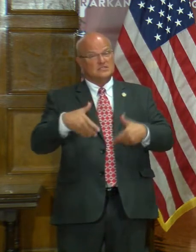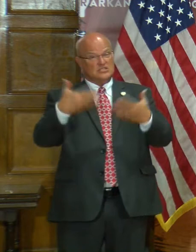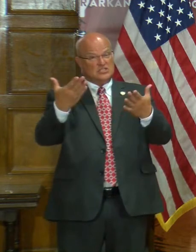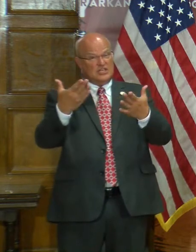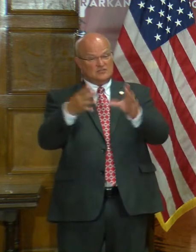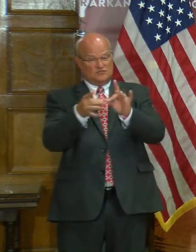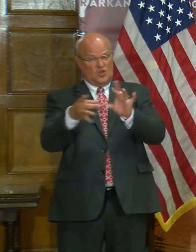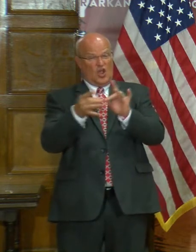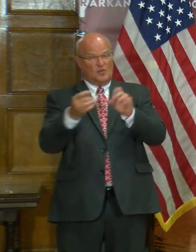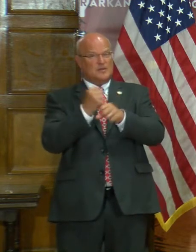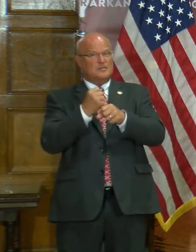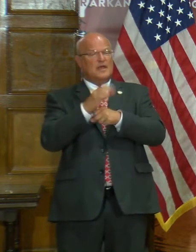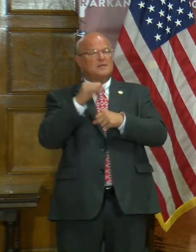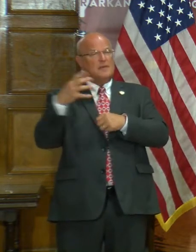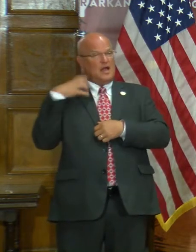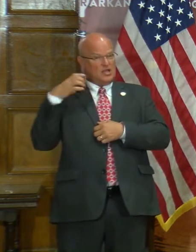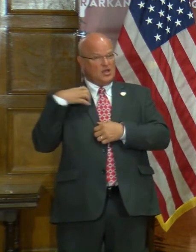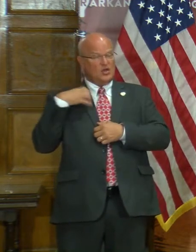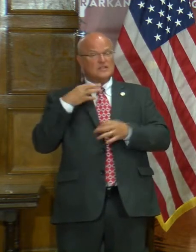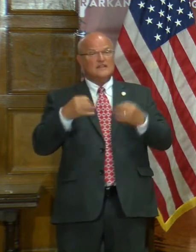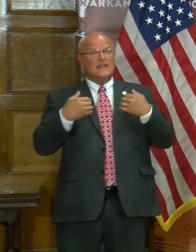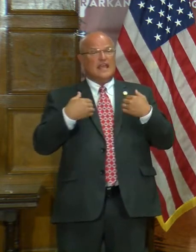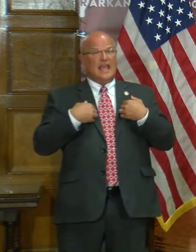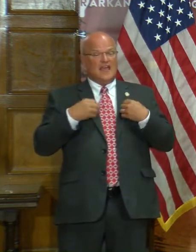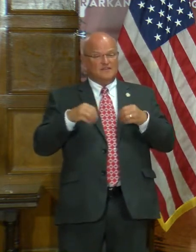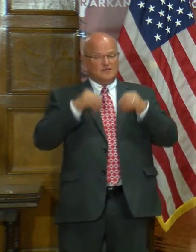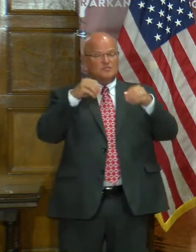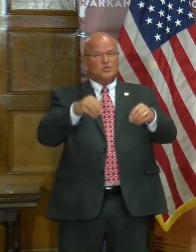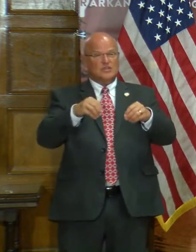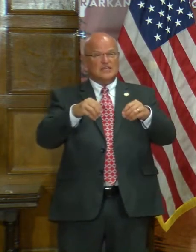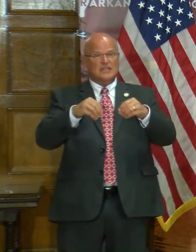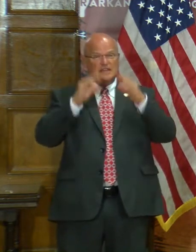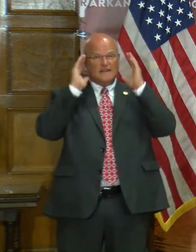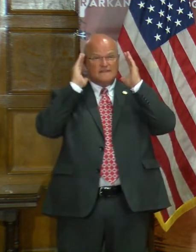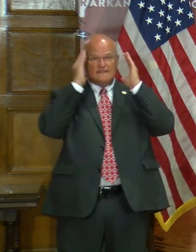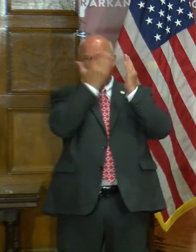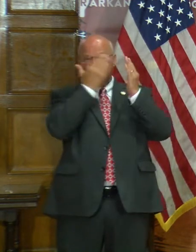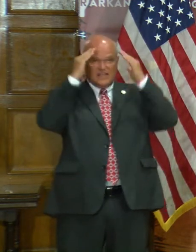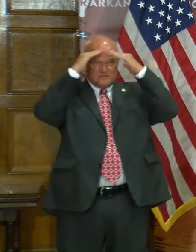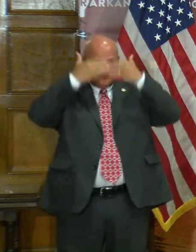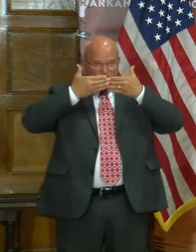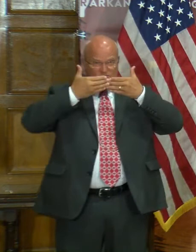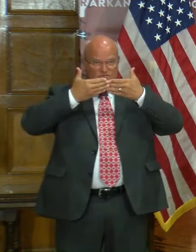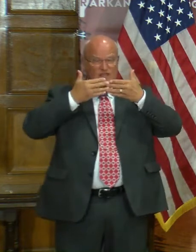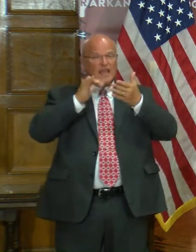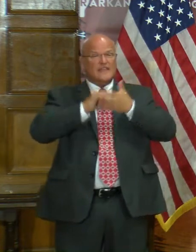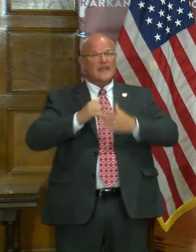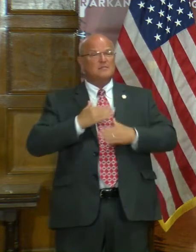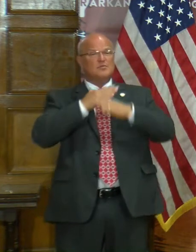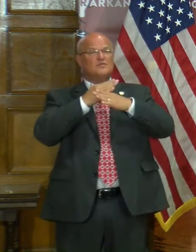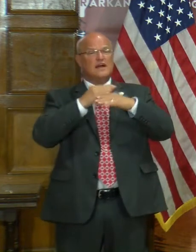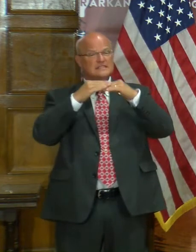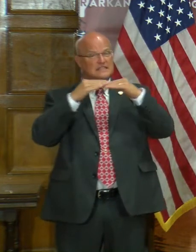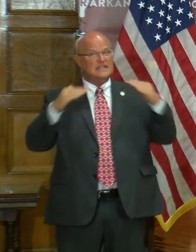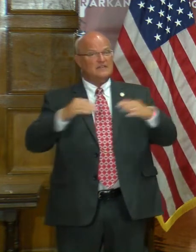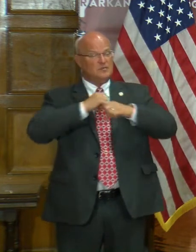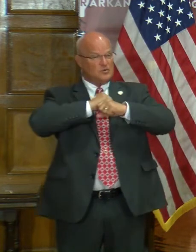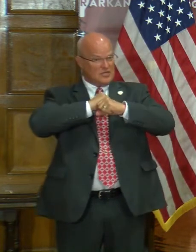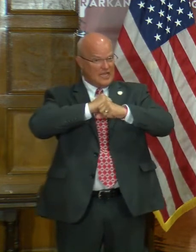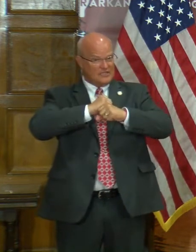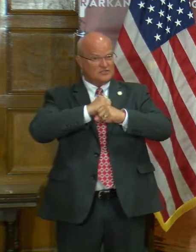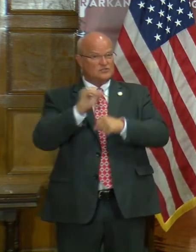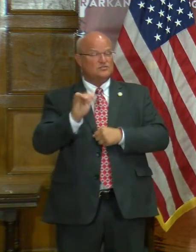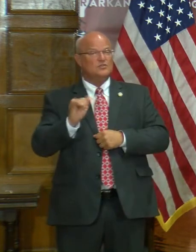suggestions or comments made by a coach, is that they have put in face shields and that provides a level of